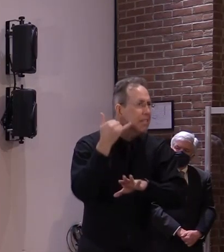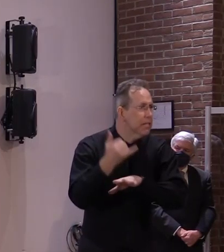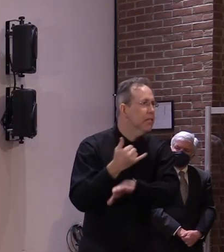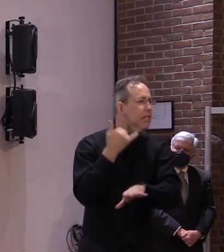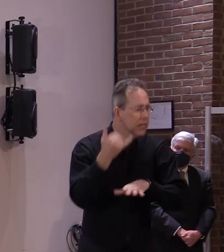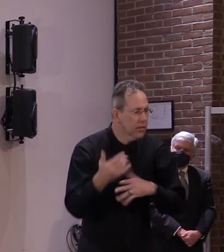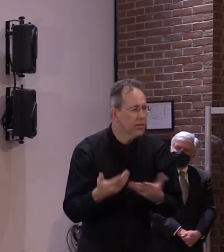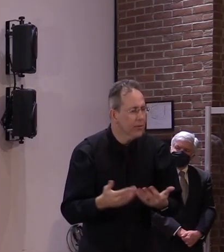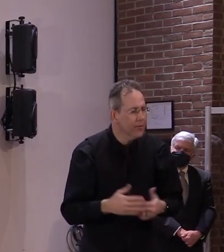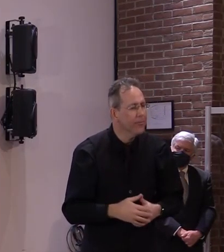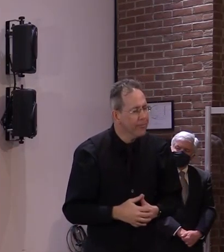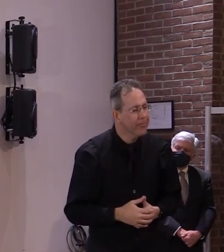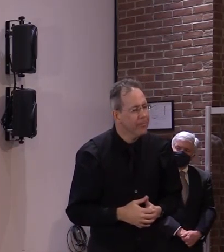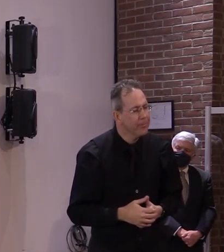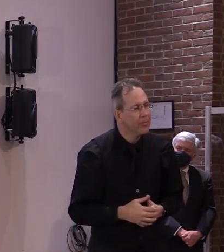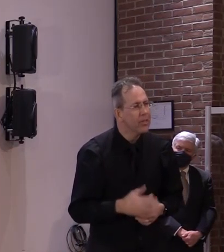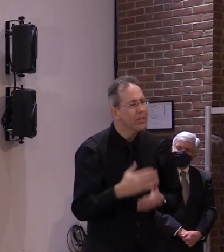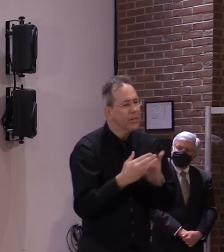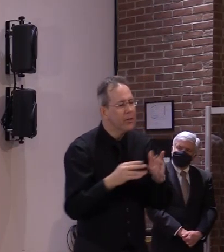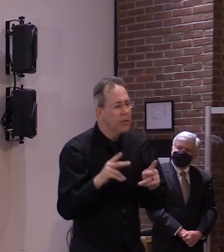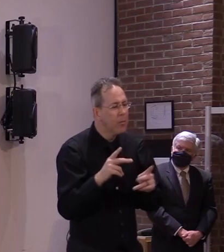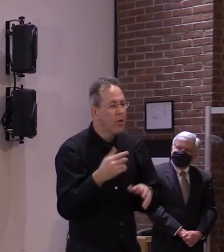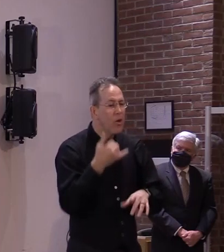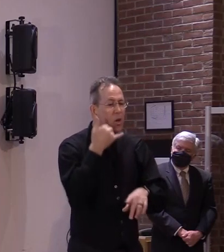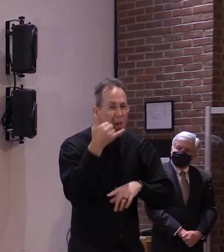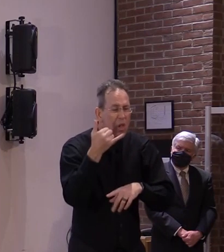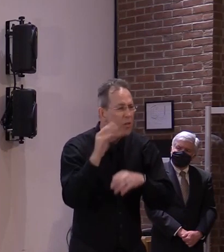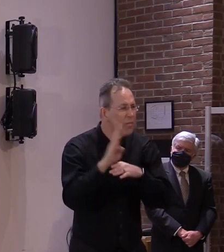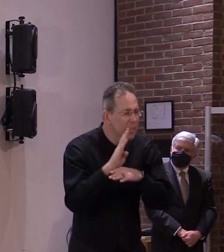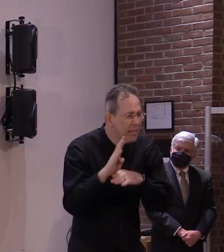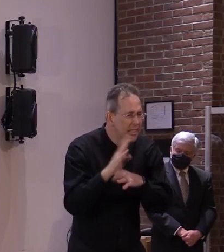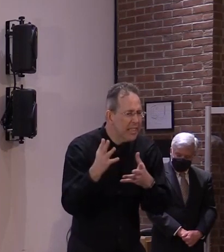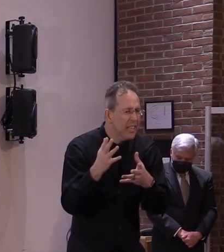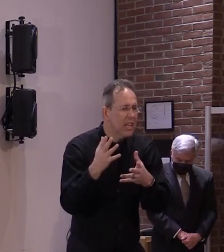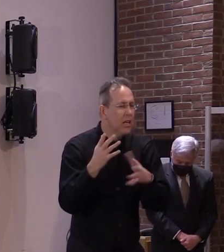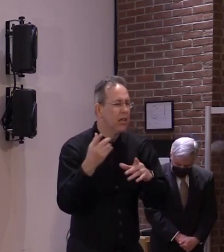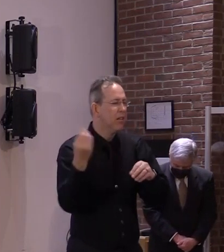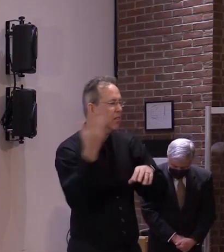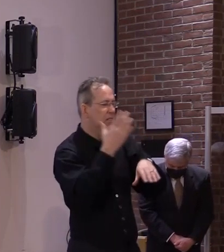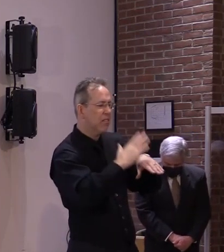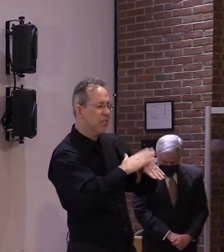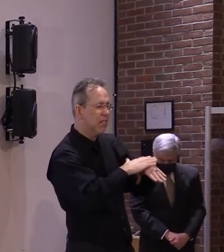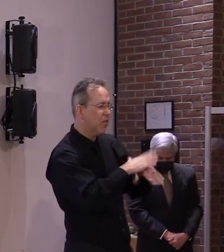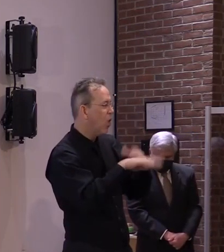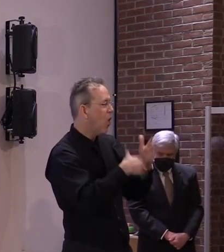circuits are all busy. We encourage you to go to the website,